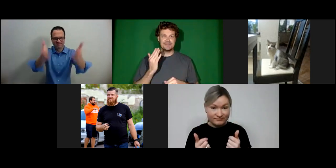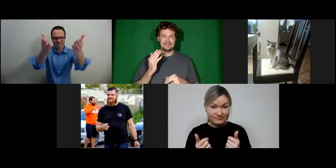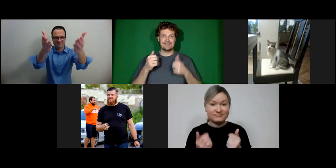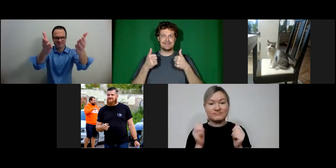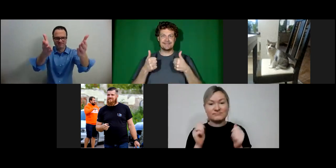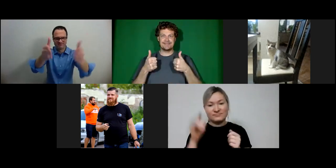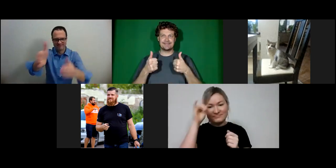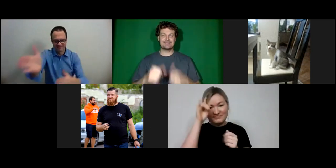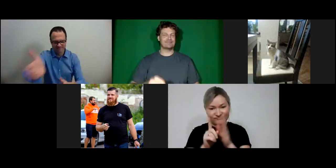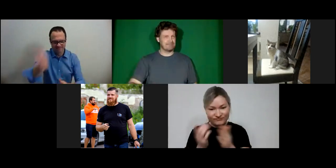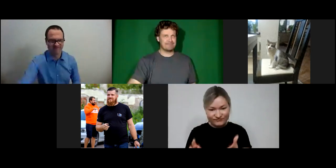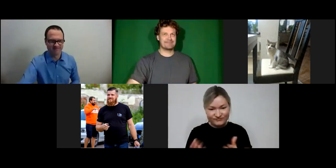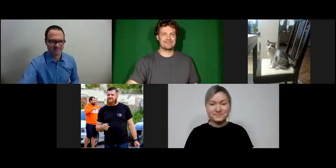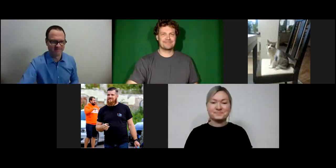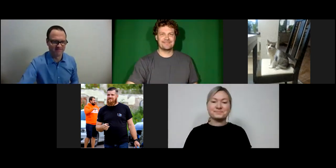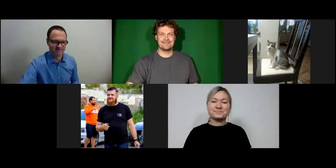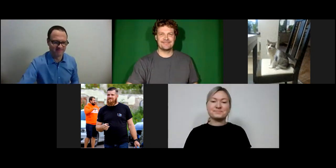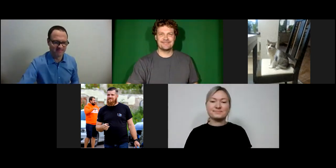Is everything all right?